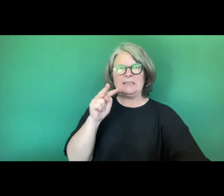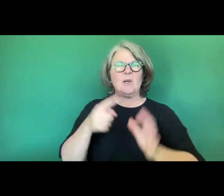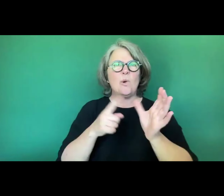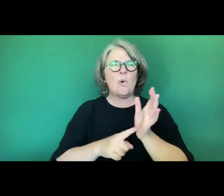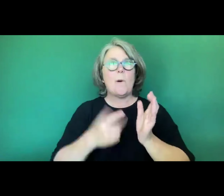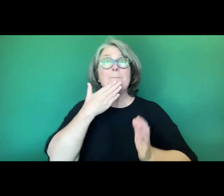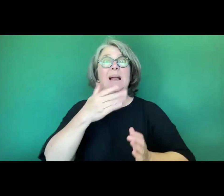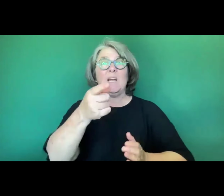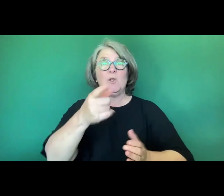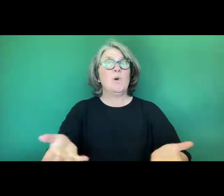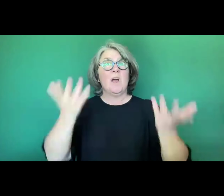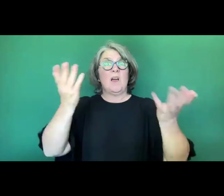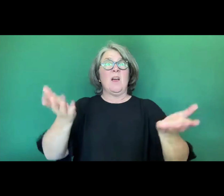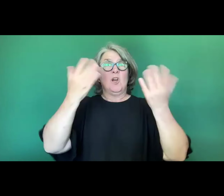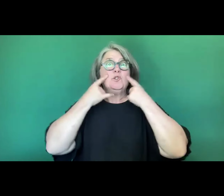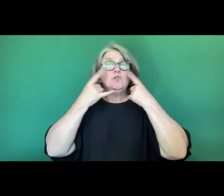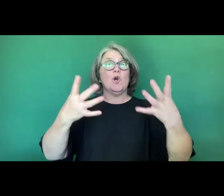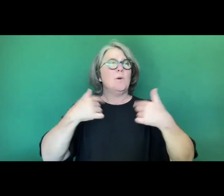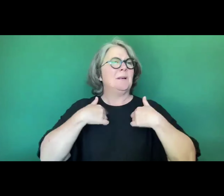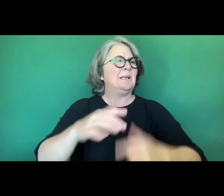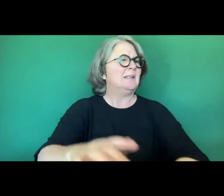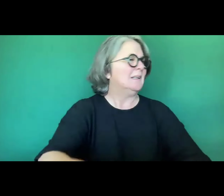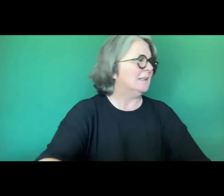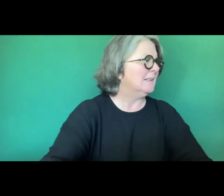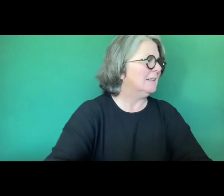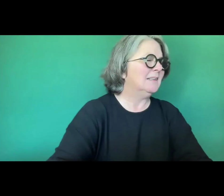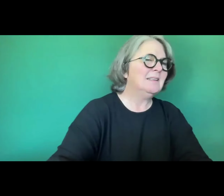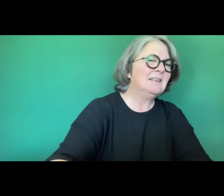up your circuits working, please?